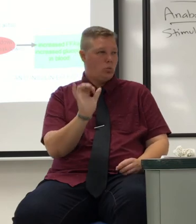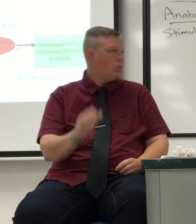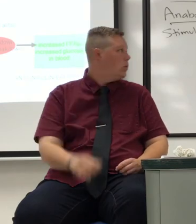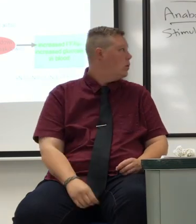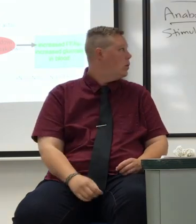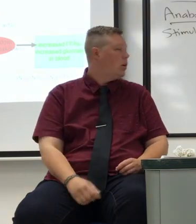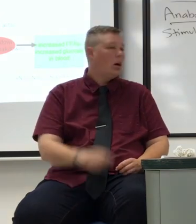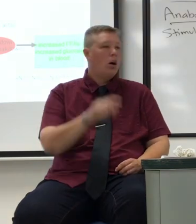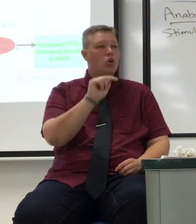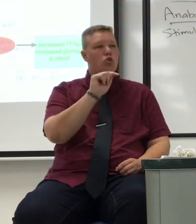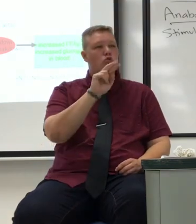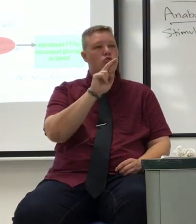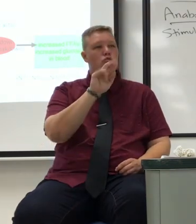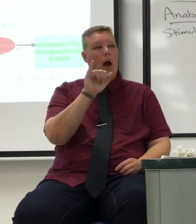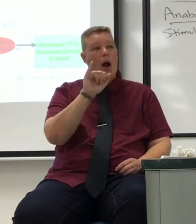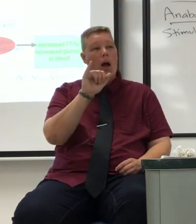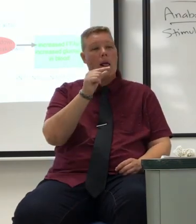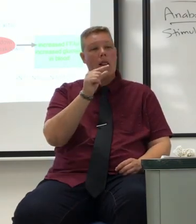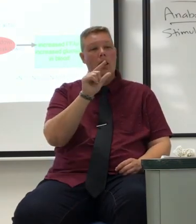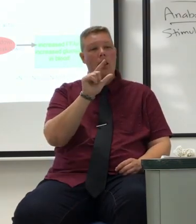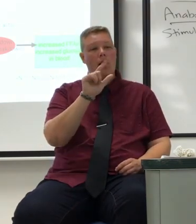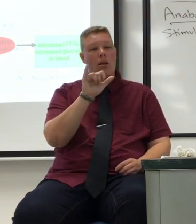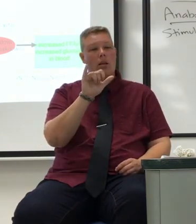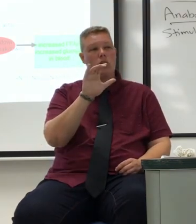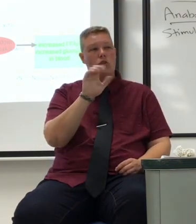Well, triglycerides.